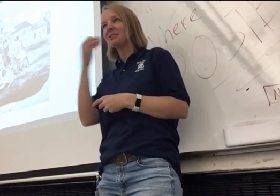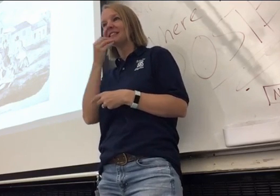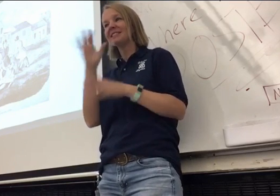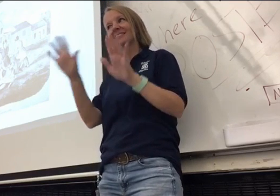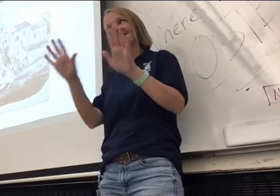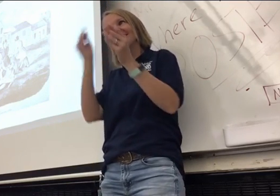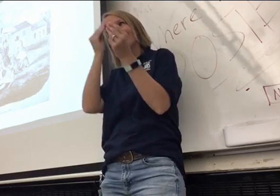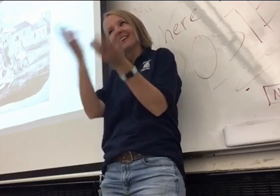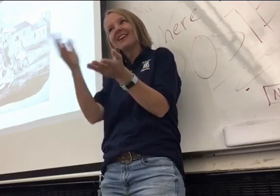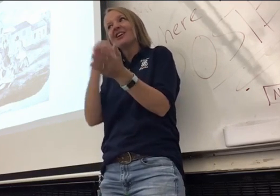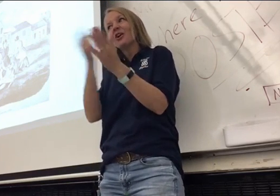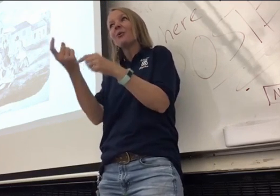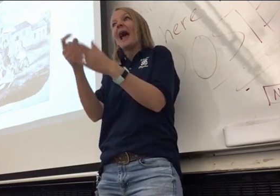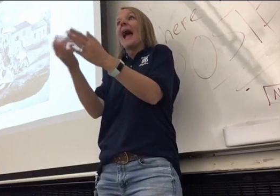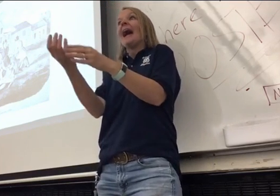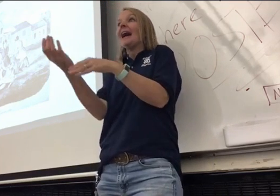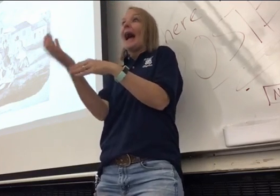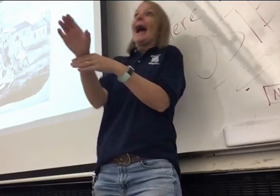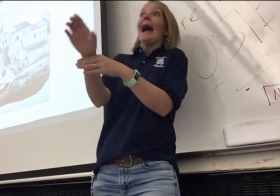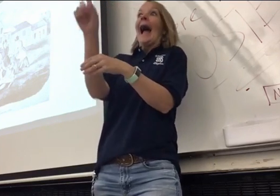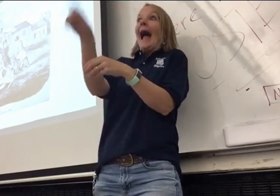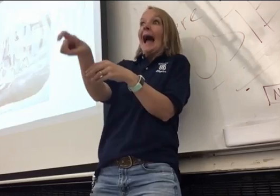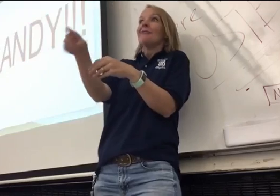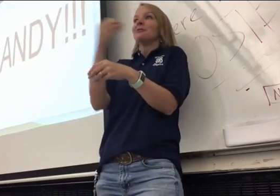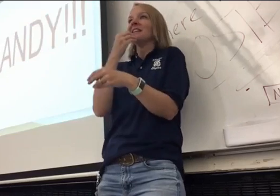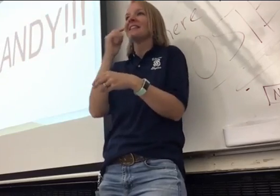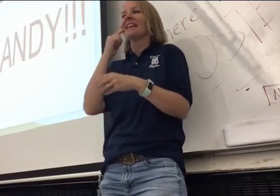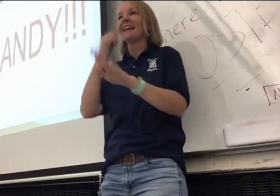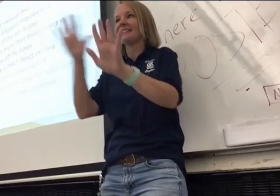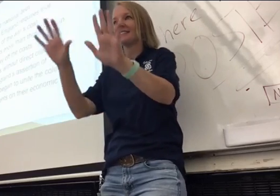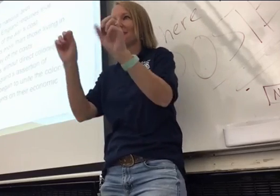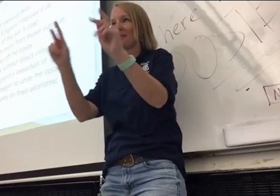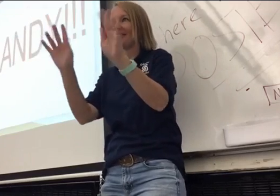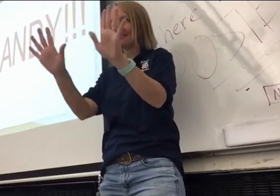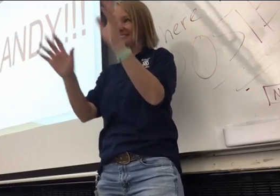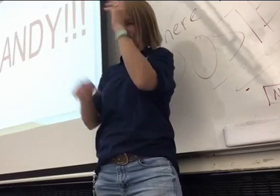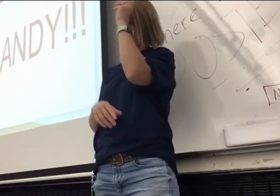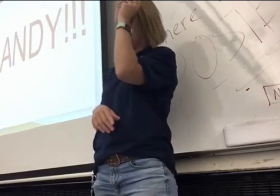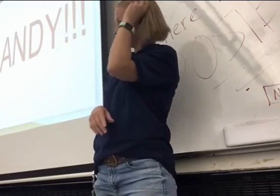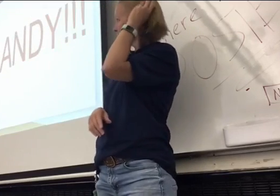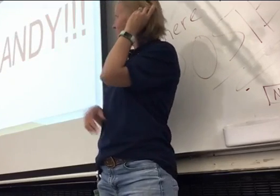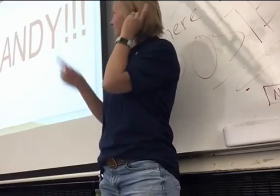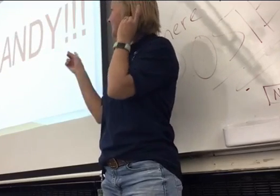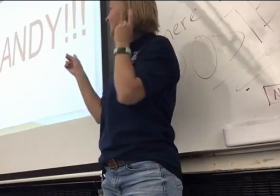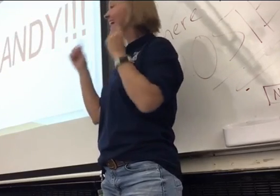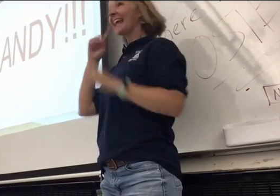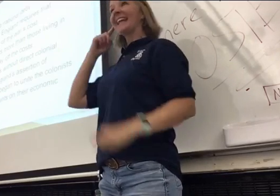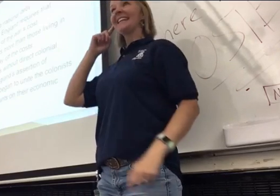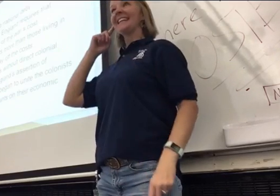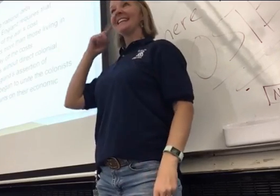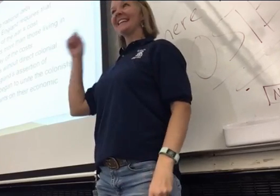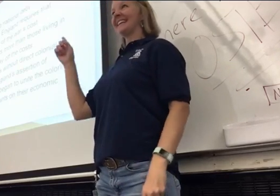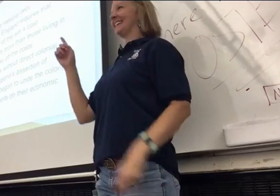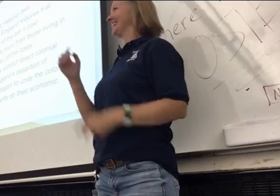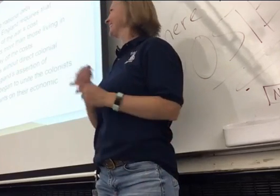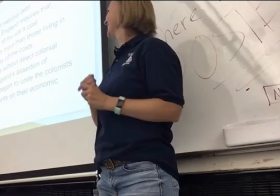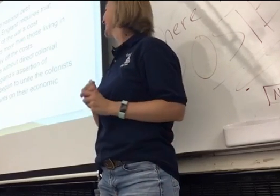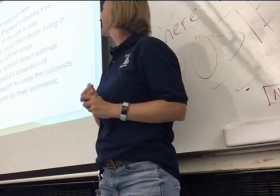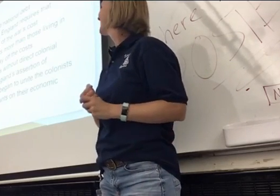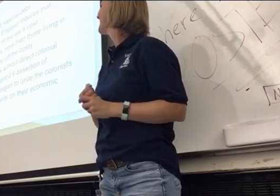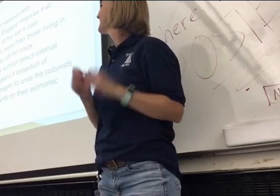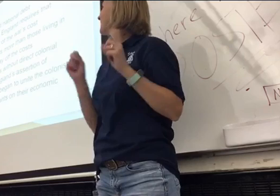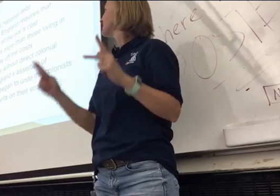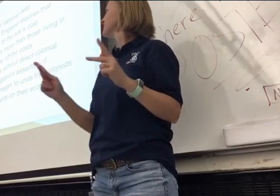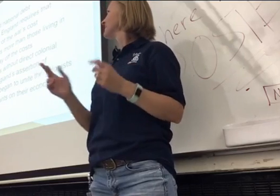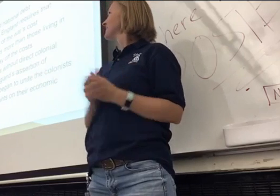know, you're not forced to do anything in this class. See, activity candy. Anyways,